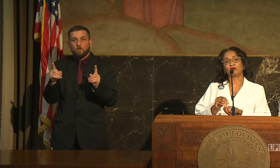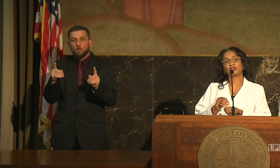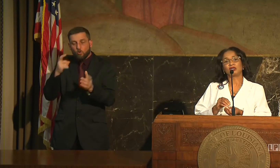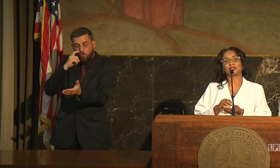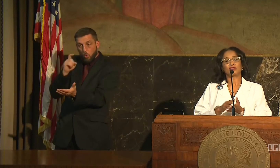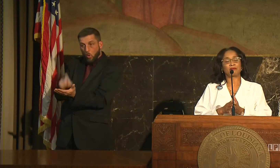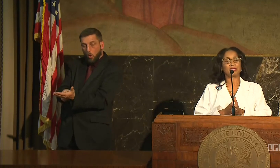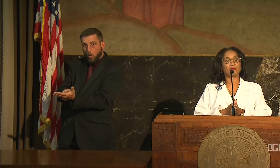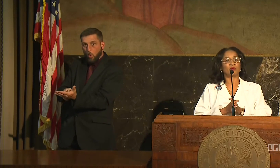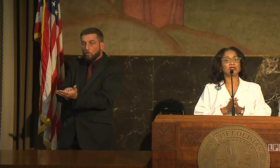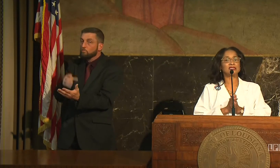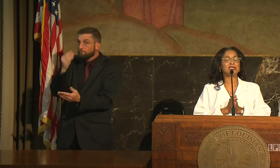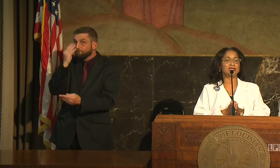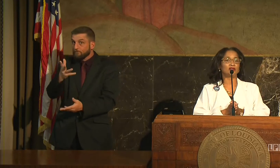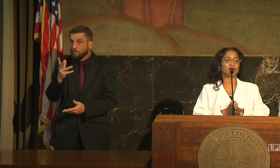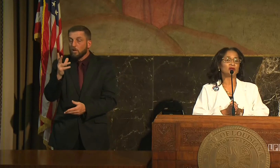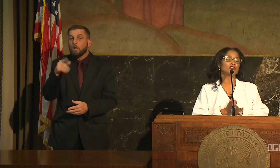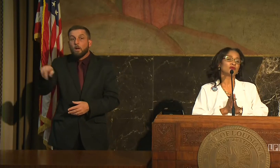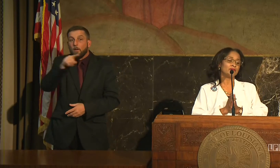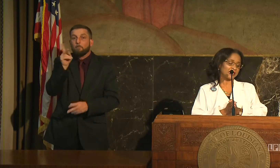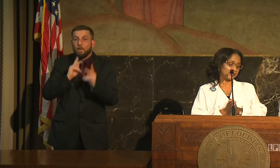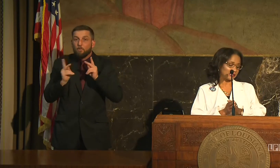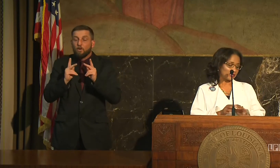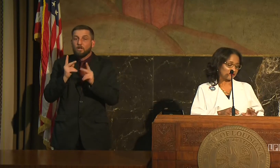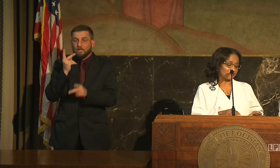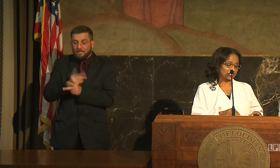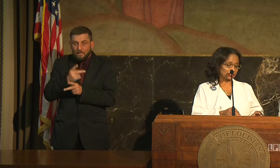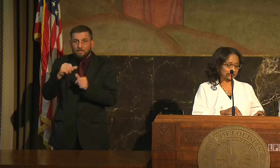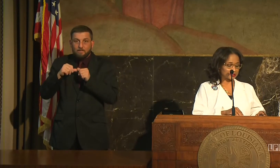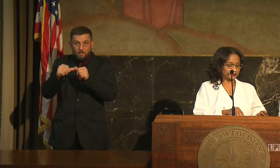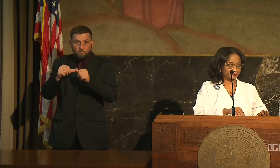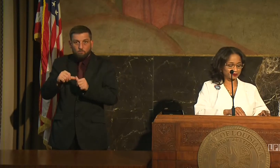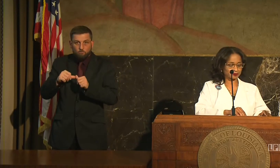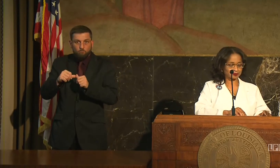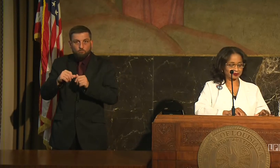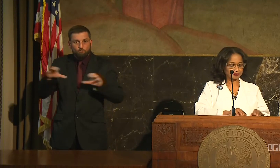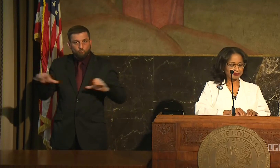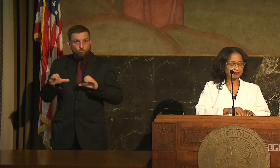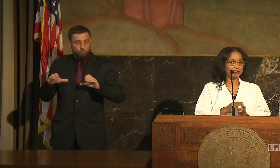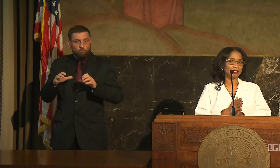make note so that people will continue to remain vigilant.